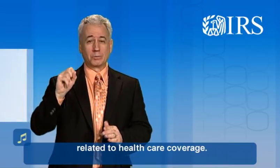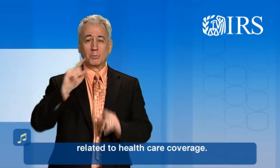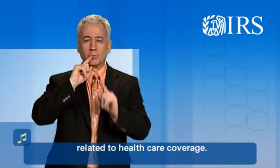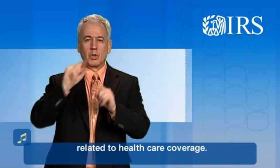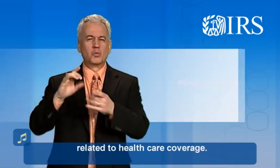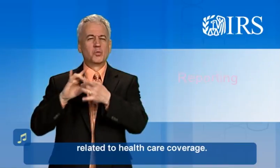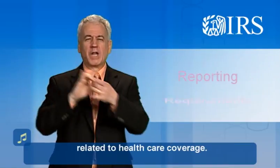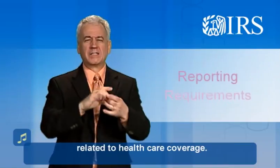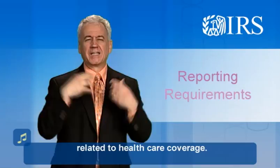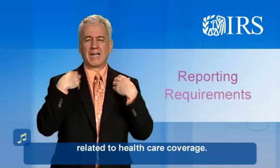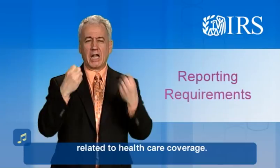related to health care coverage.